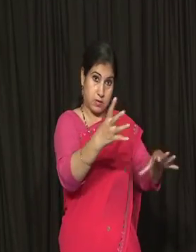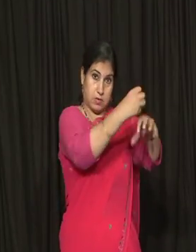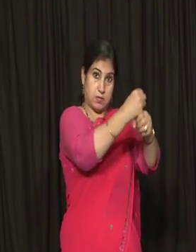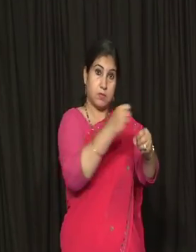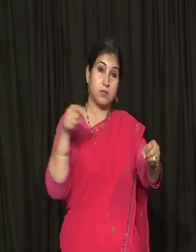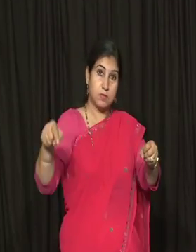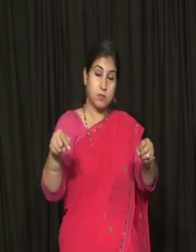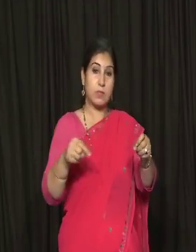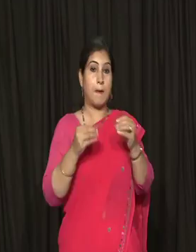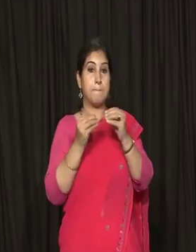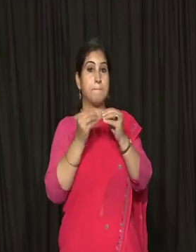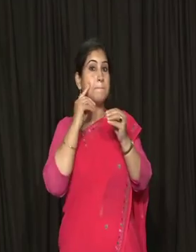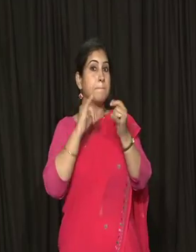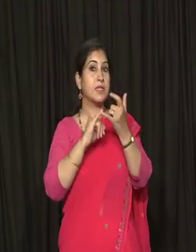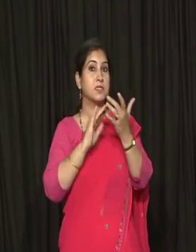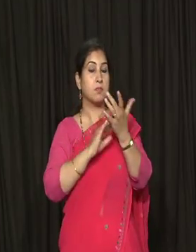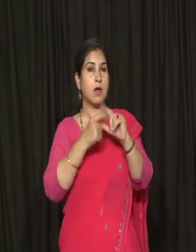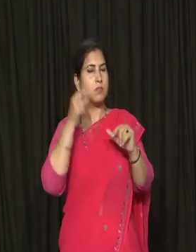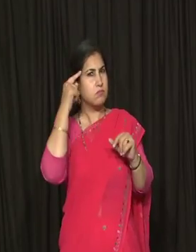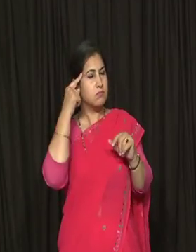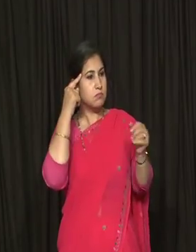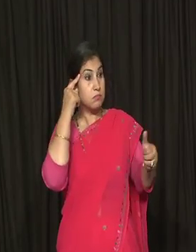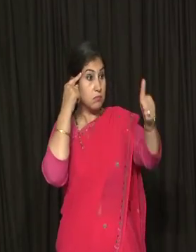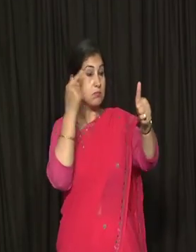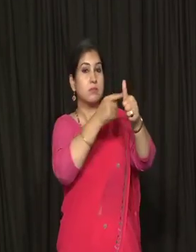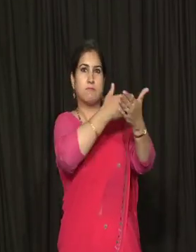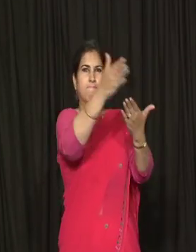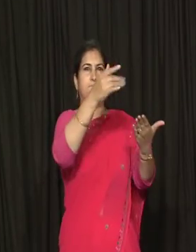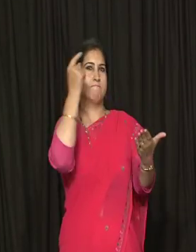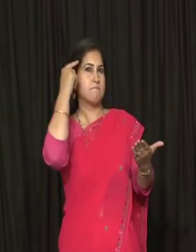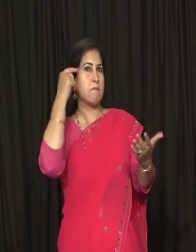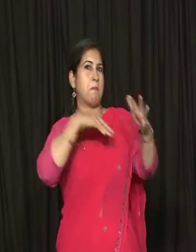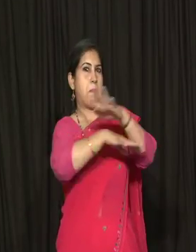Bismarck focused to end the rule of Austria.